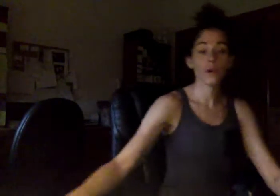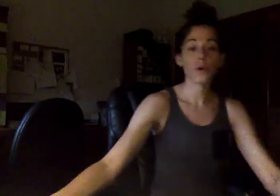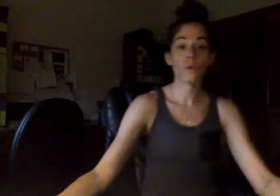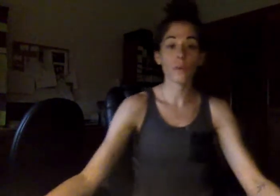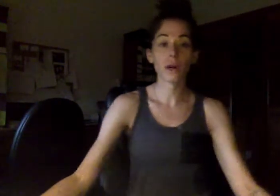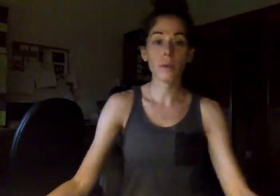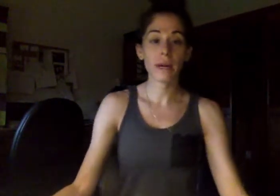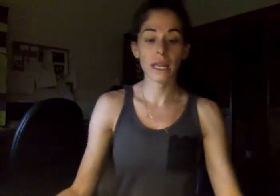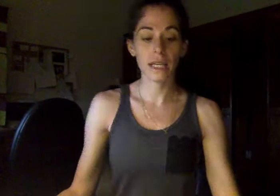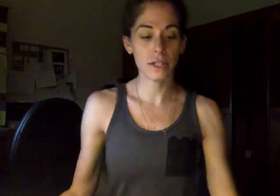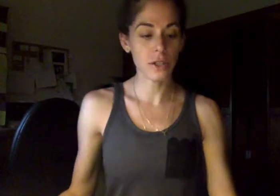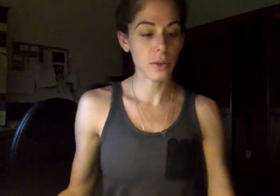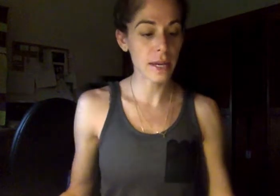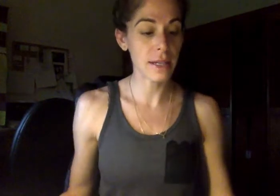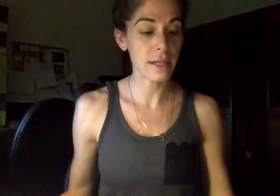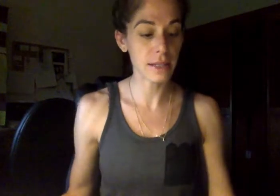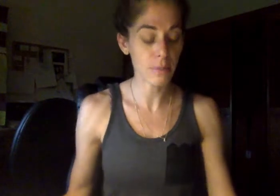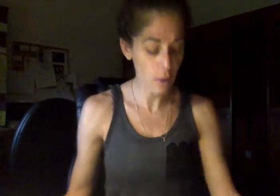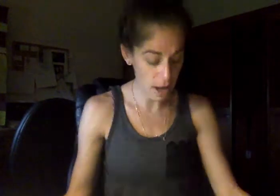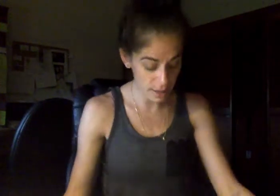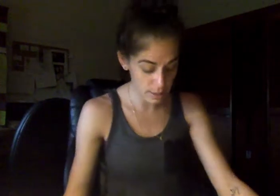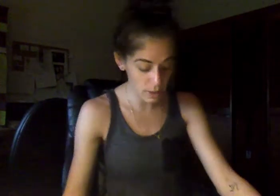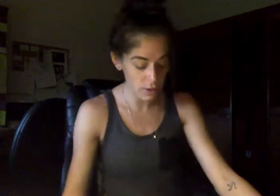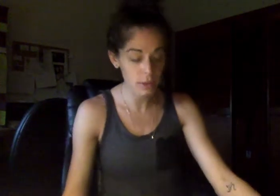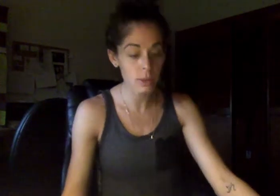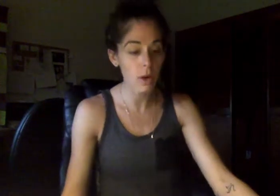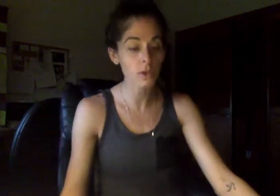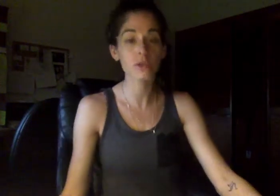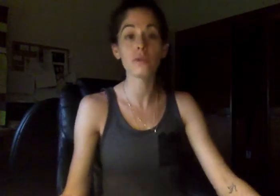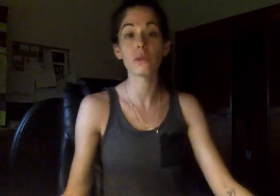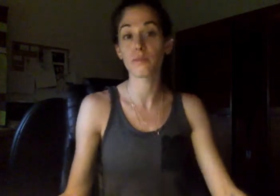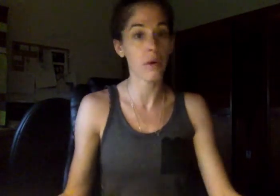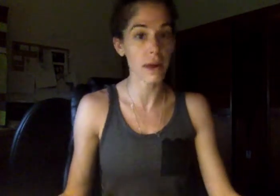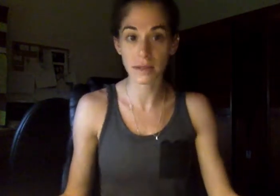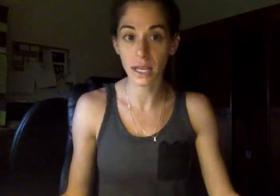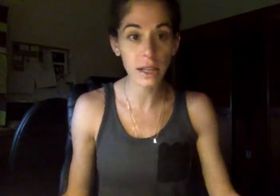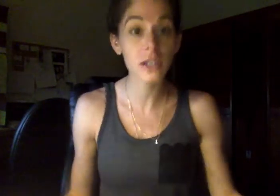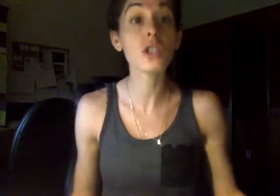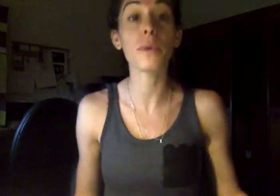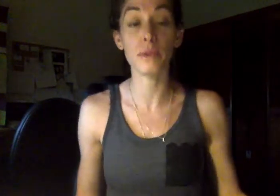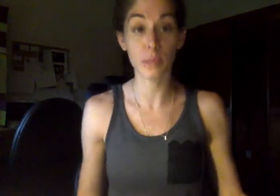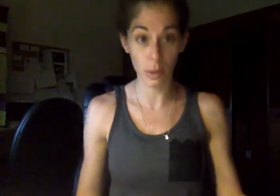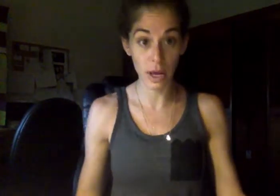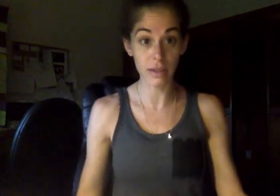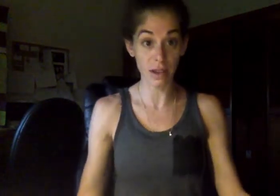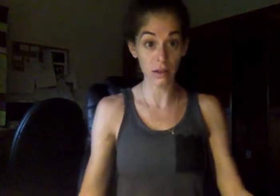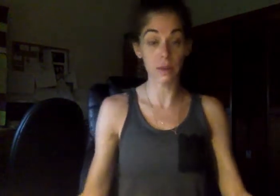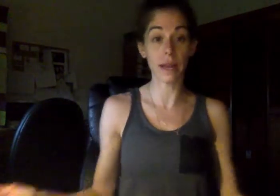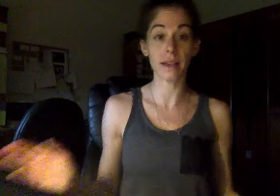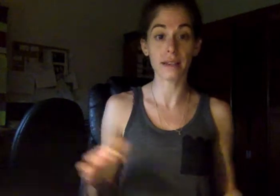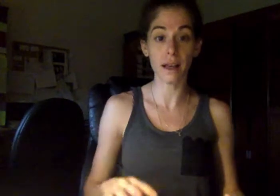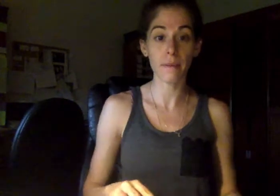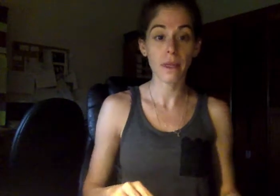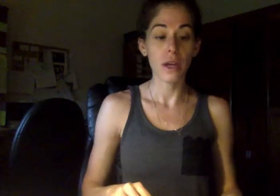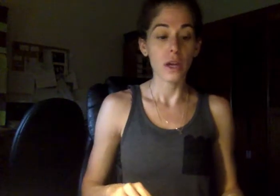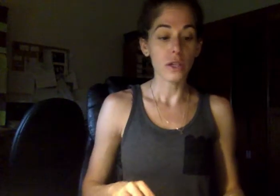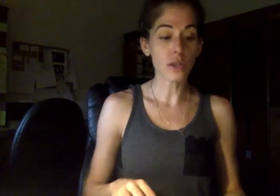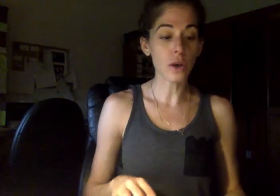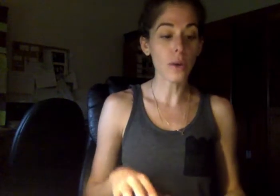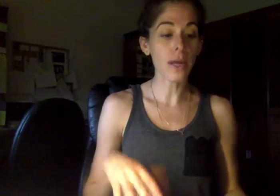So what I want to get into is pronouns, and we all use pronouns in English, so we use pronouns also in ASL. So in